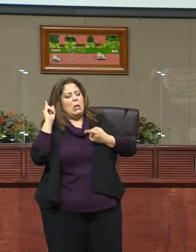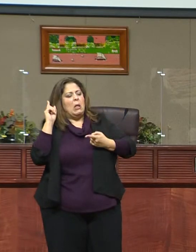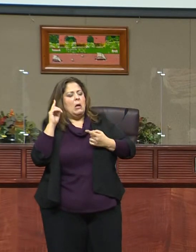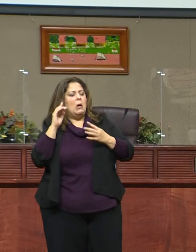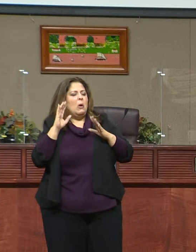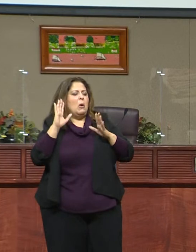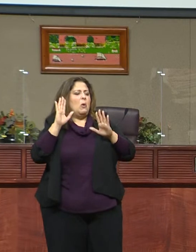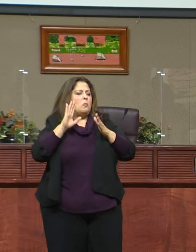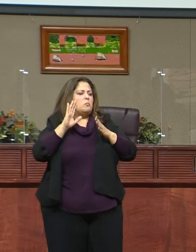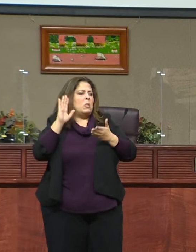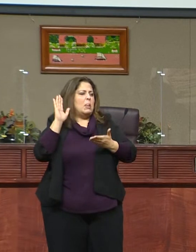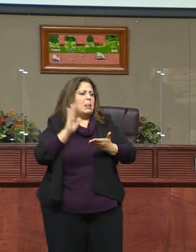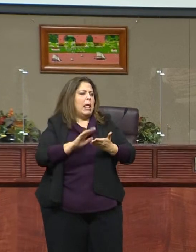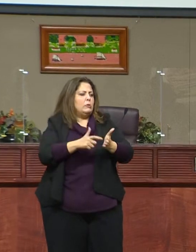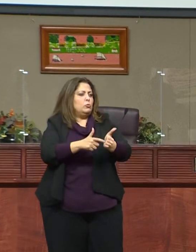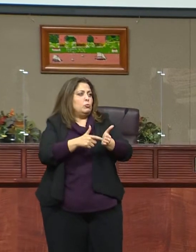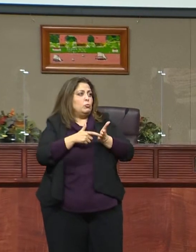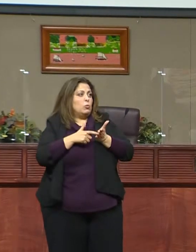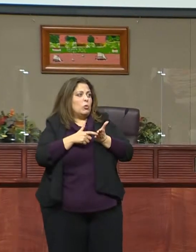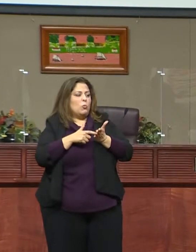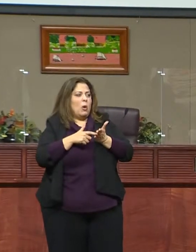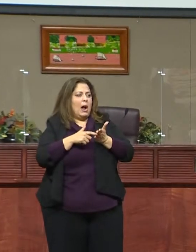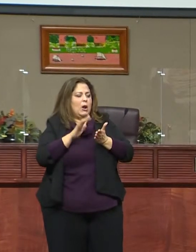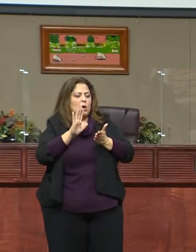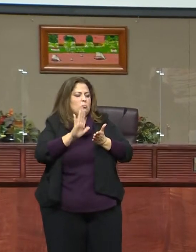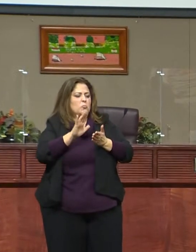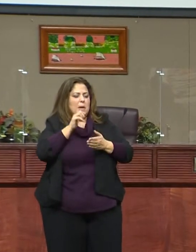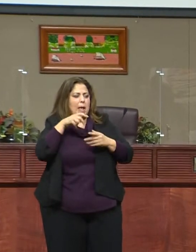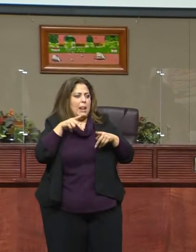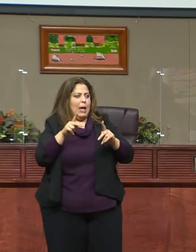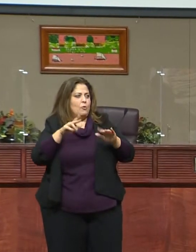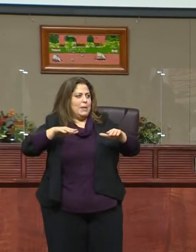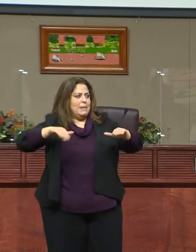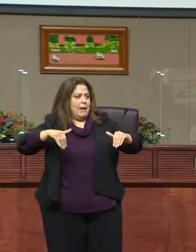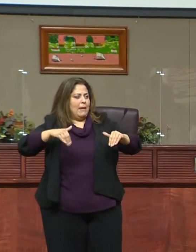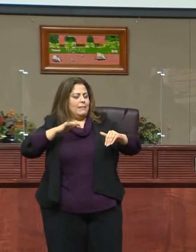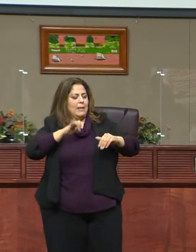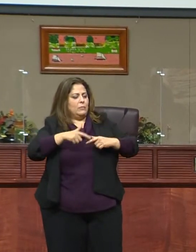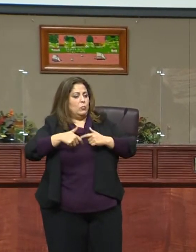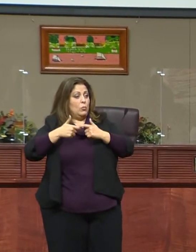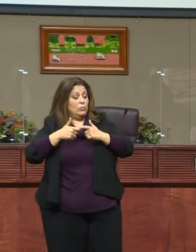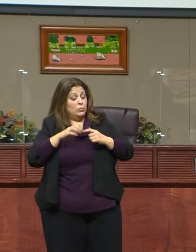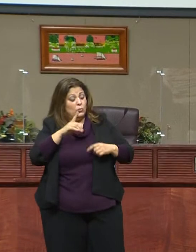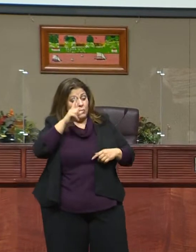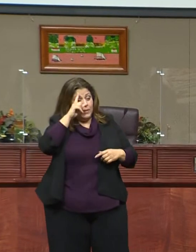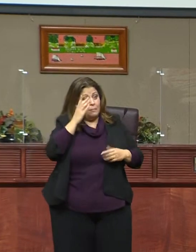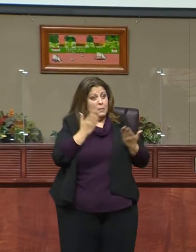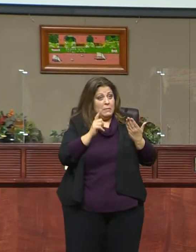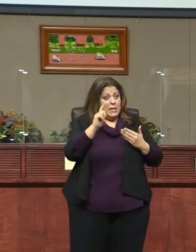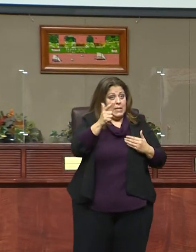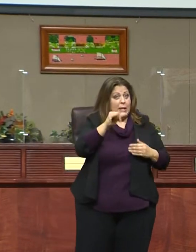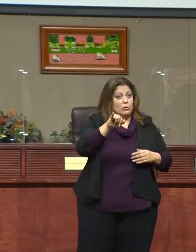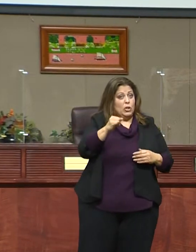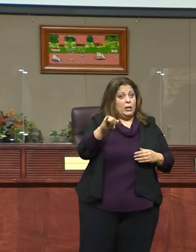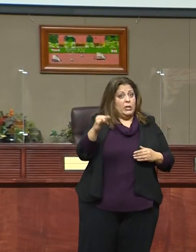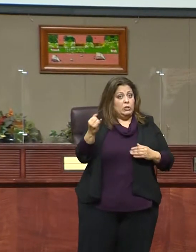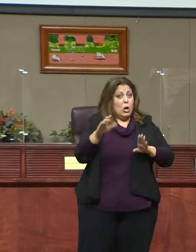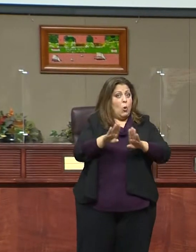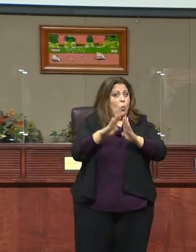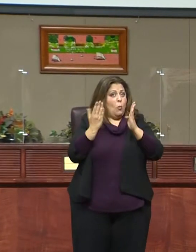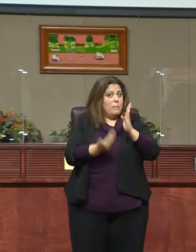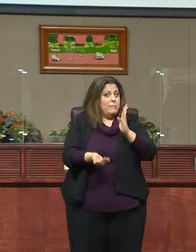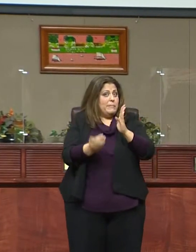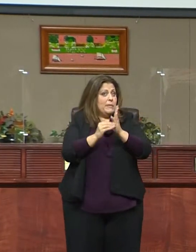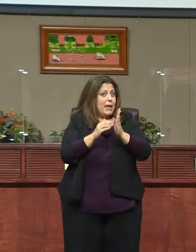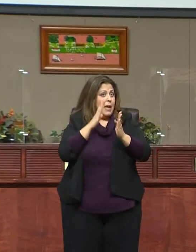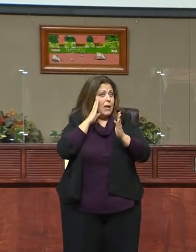or could we see that in a couple of weeks, maybe if, J&J is made available again,